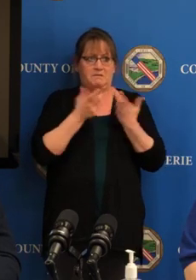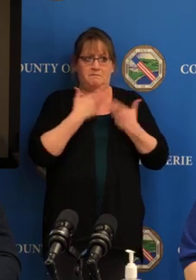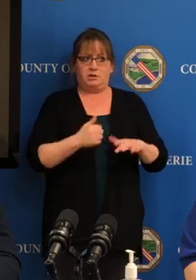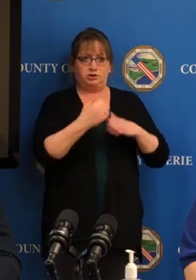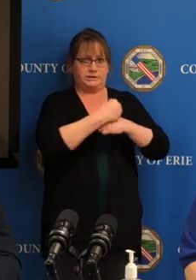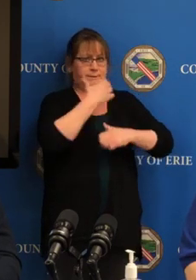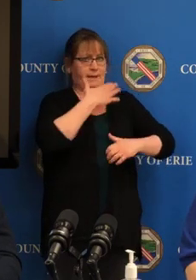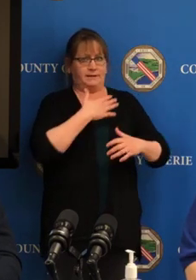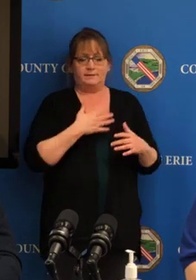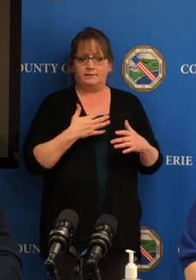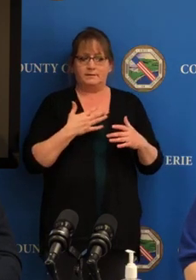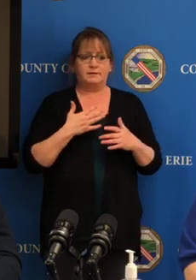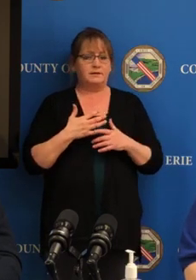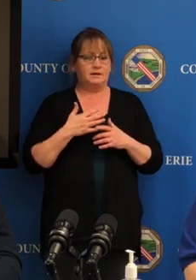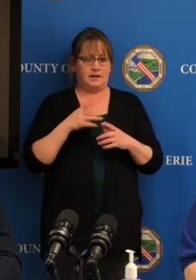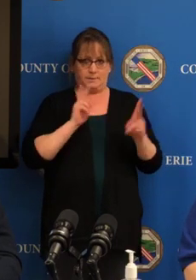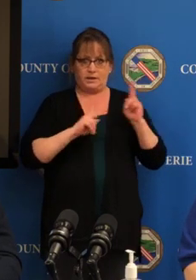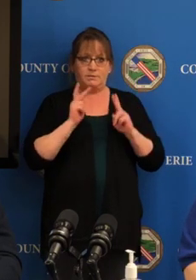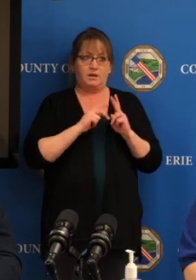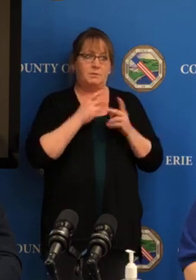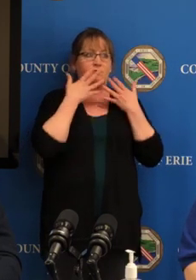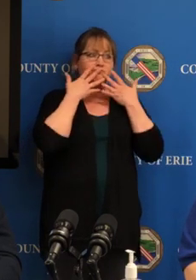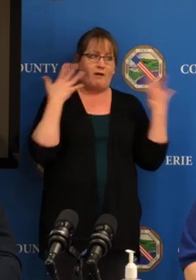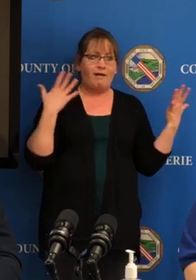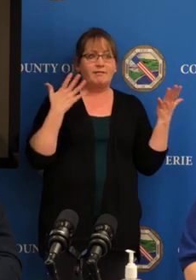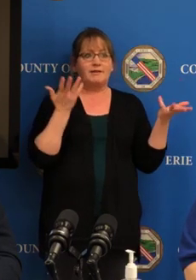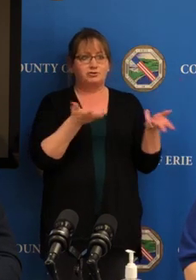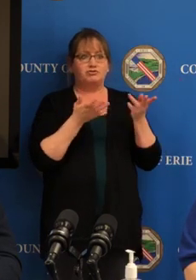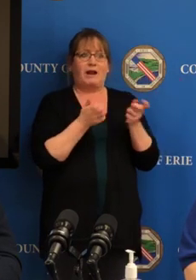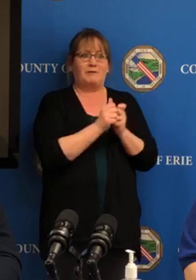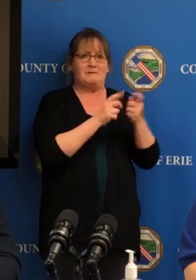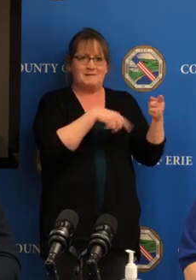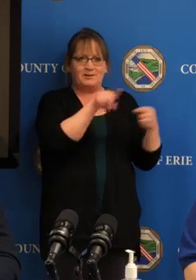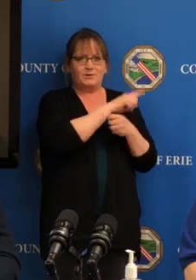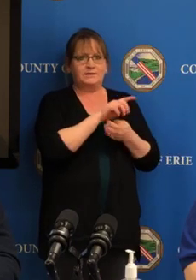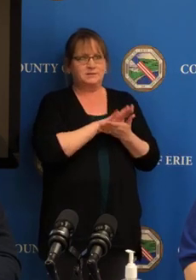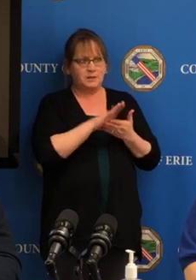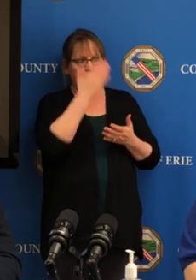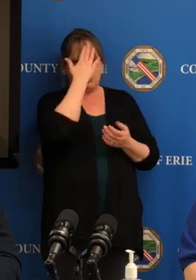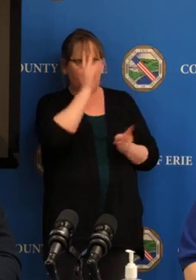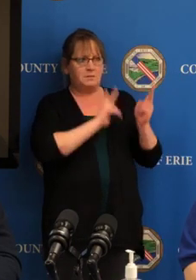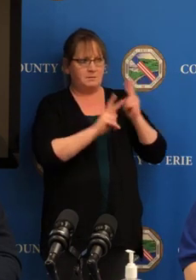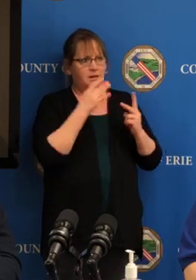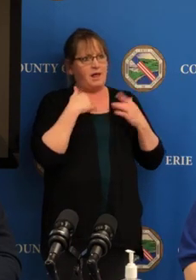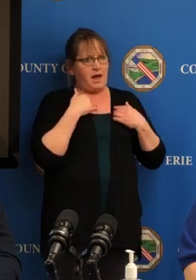requests and those who have been friendly on the phone. It's nice to know that people that share a